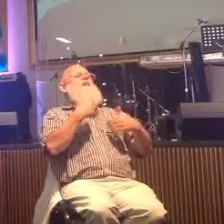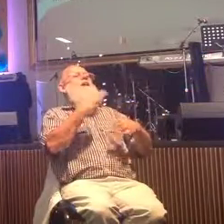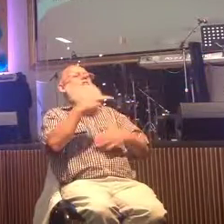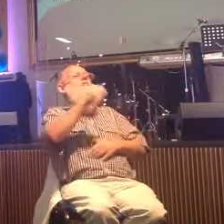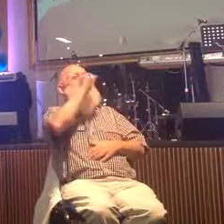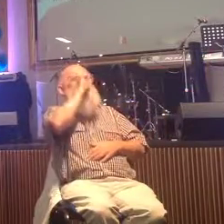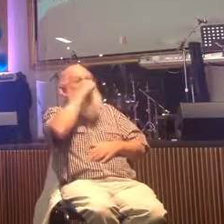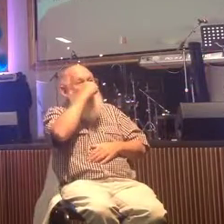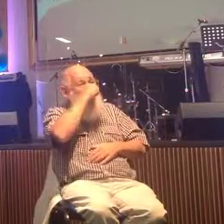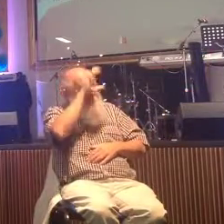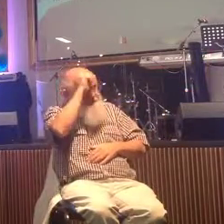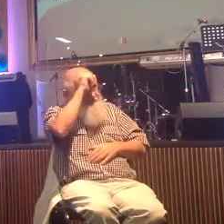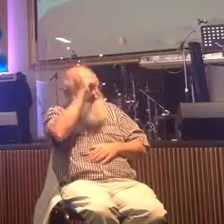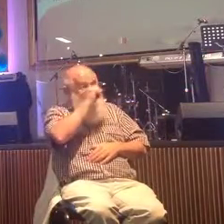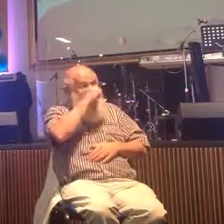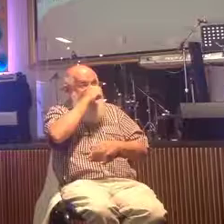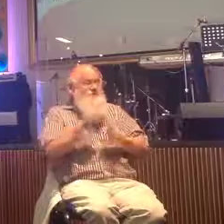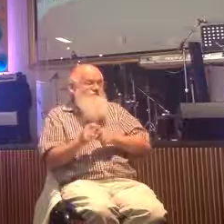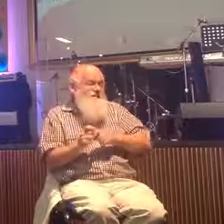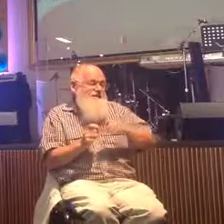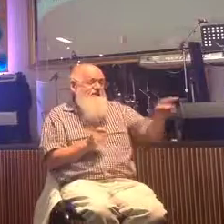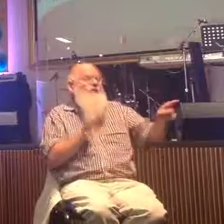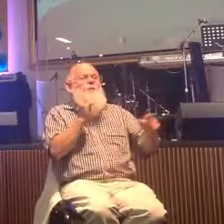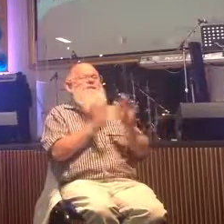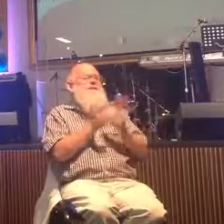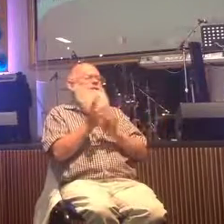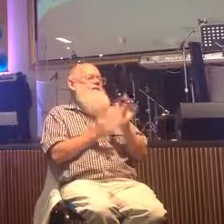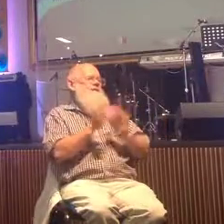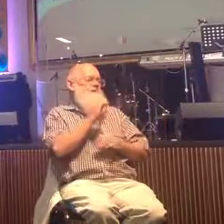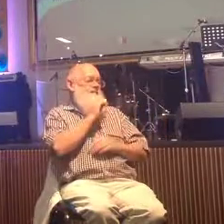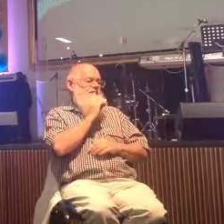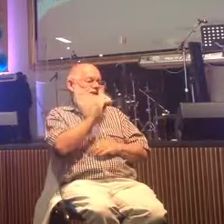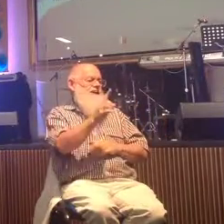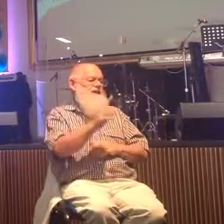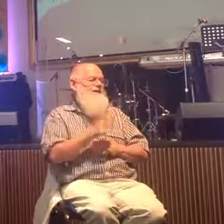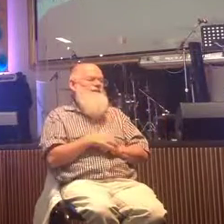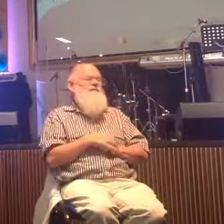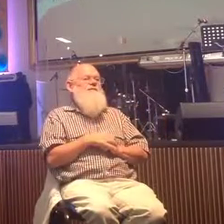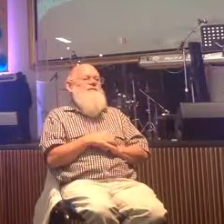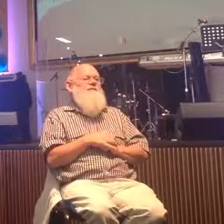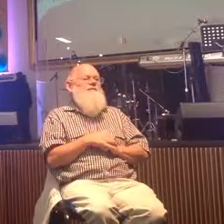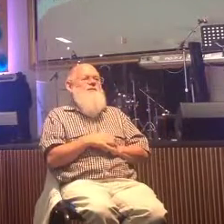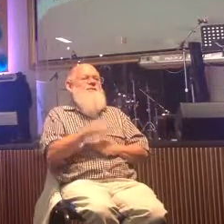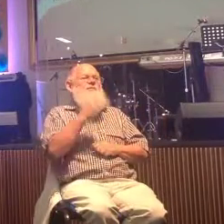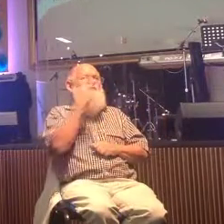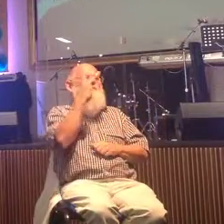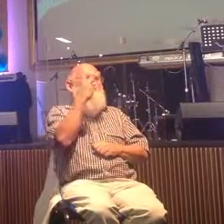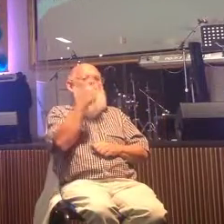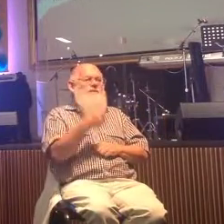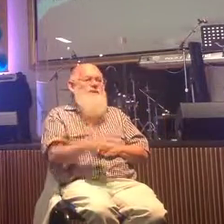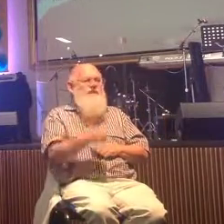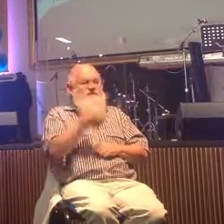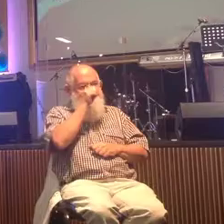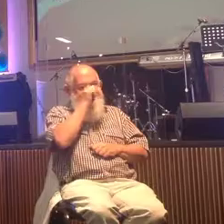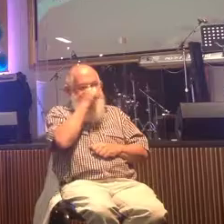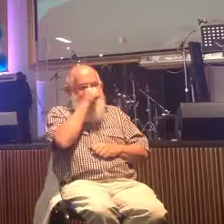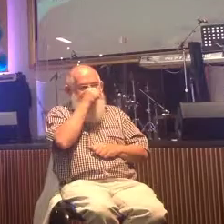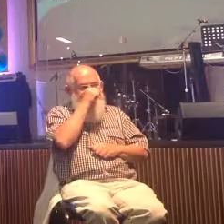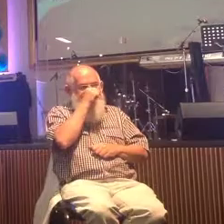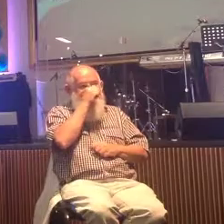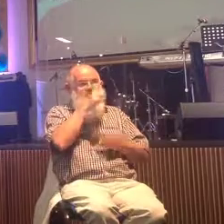saying? What was Jesus doing in that realm? These 2,000 pigs obviously weren't owned by Jewish people. Jewish people